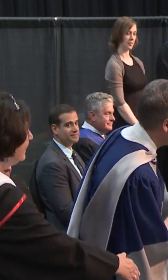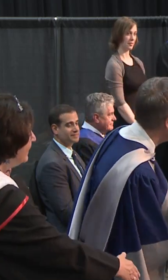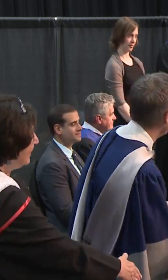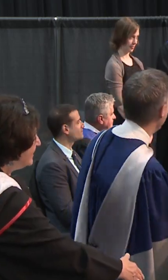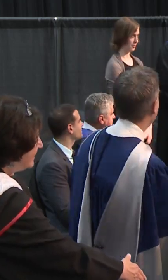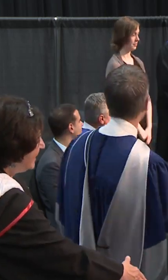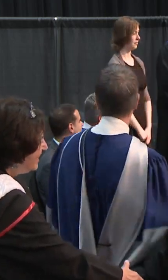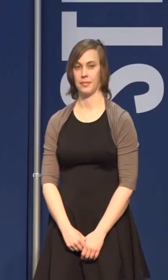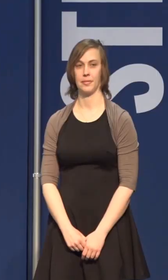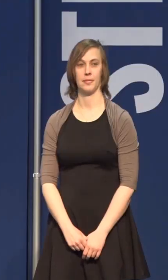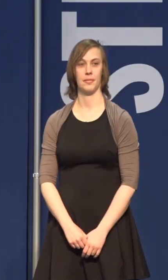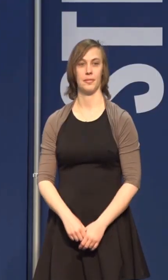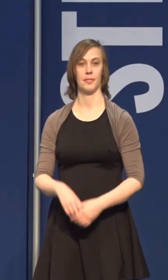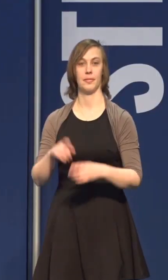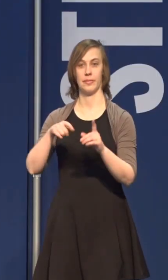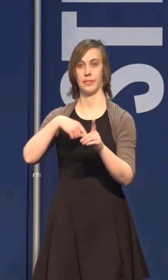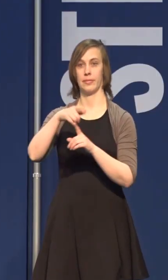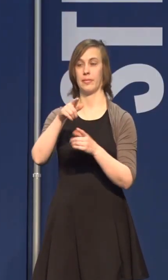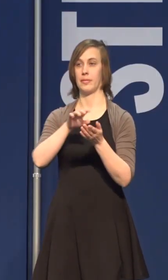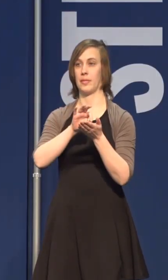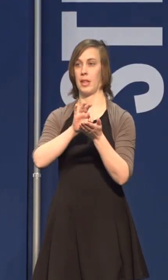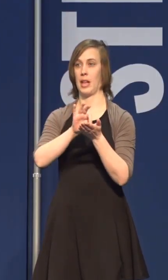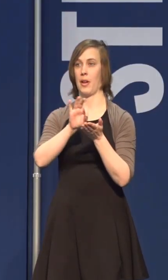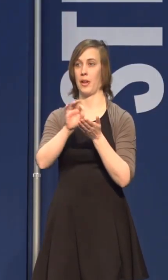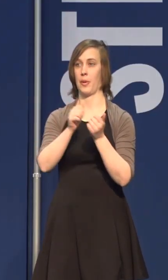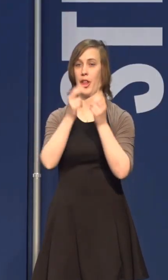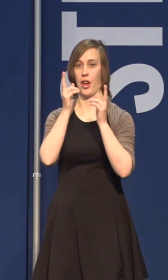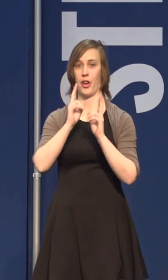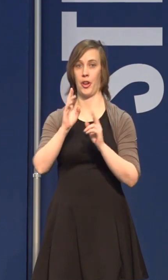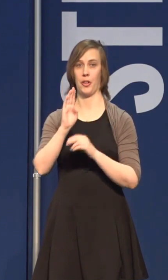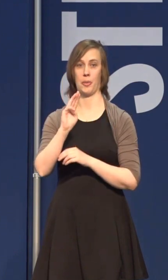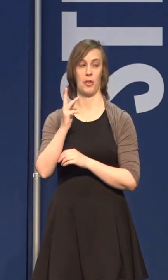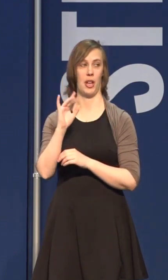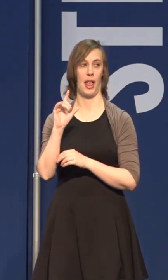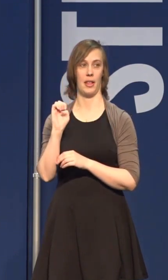With a concentration in accounting, with honors, Michelle Beal.